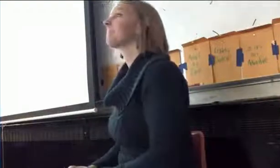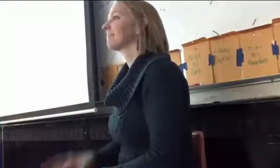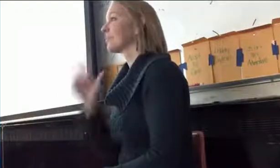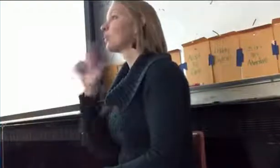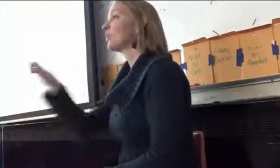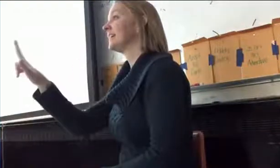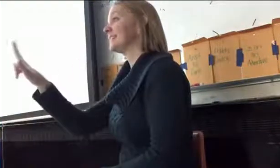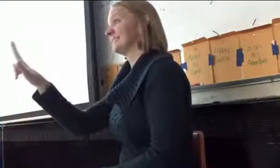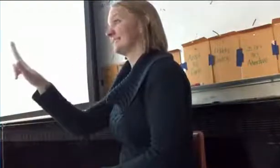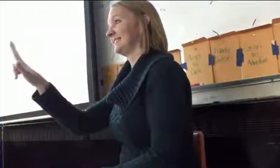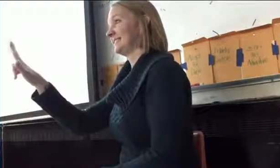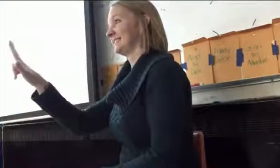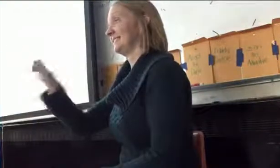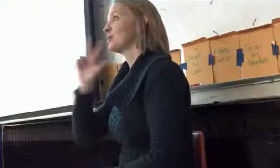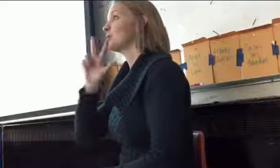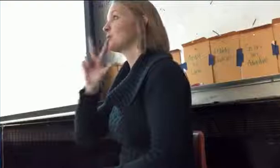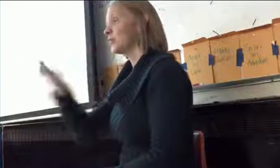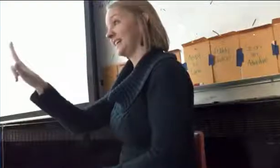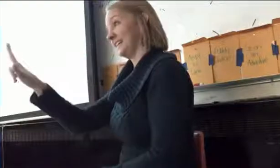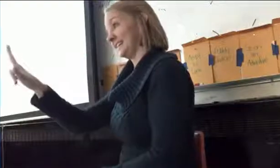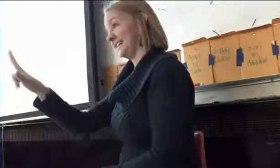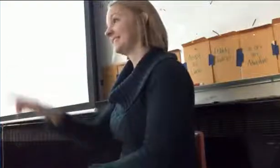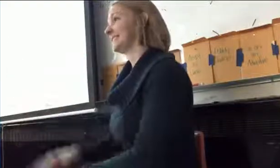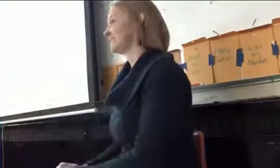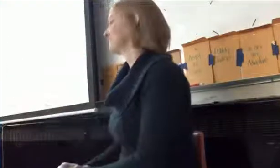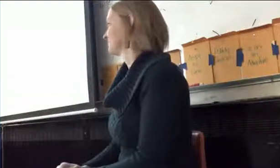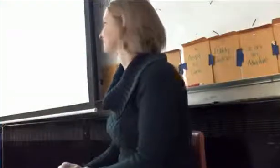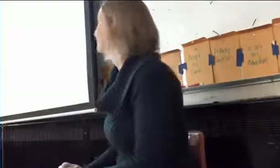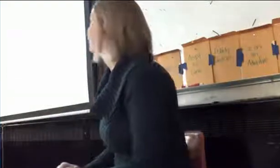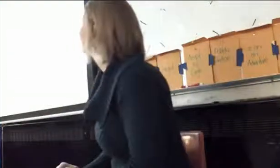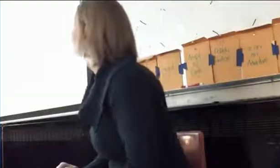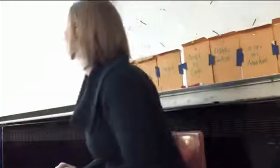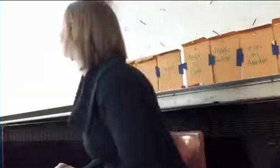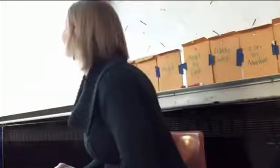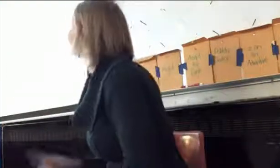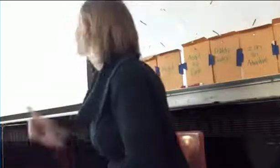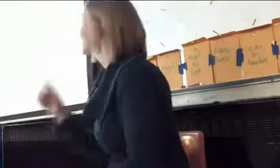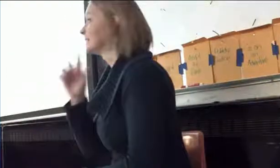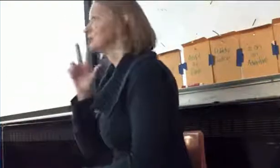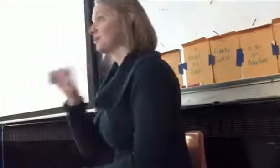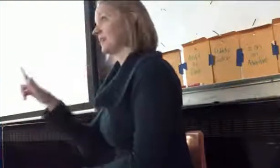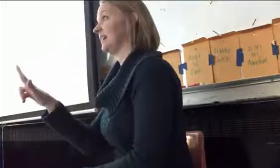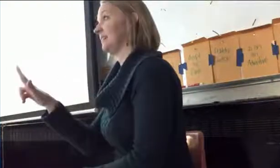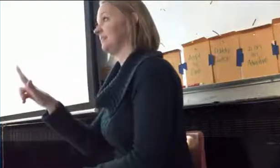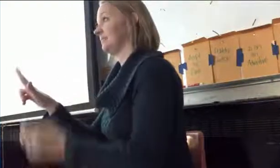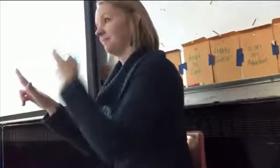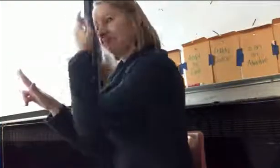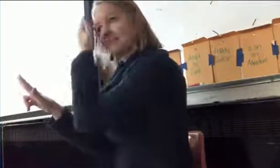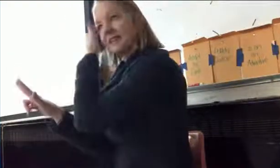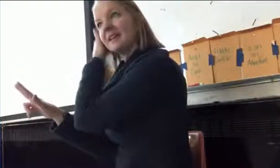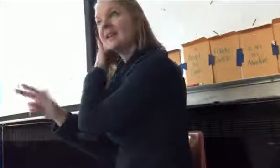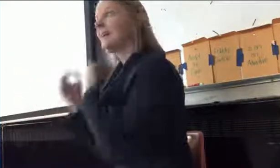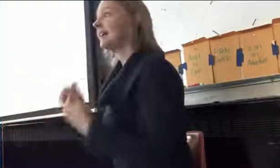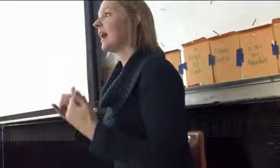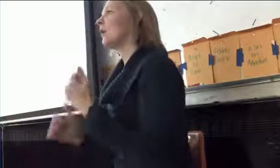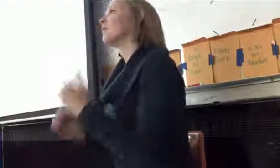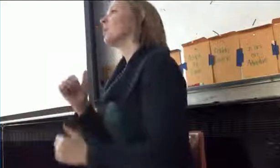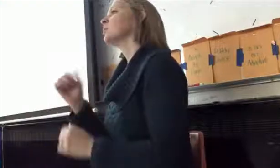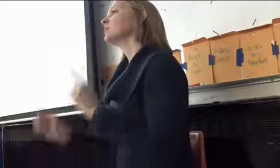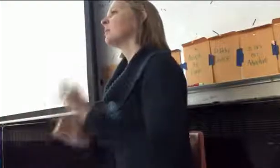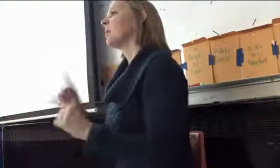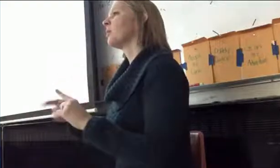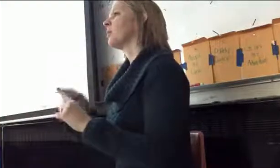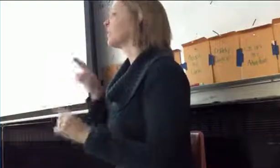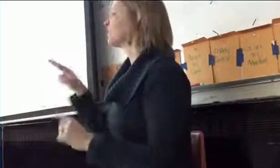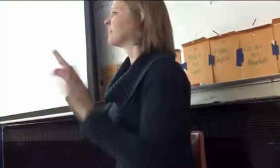is 3. He is 3. Yeah, so he's 3 years old. Now, most people, when